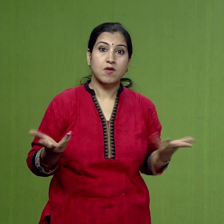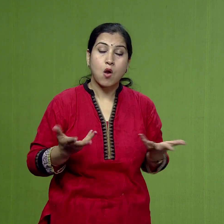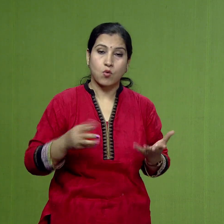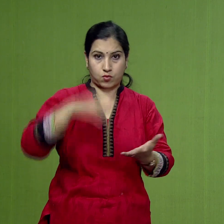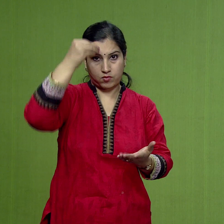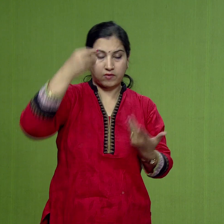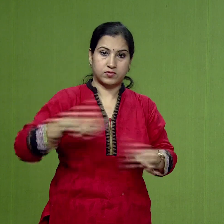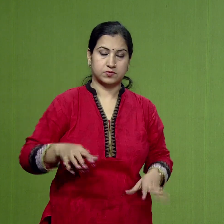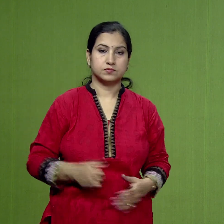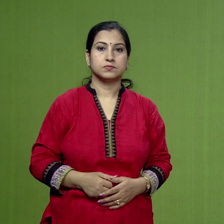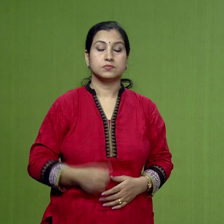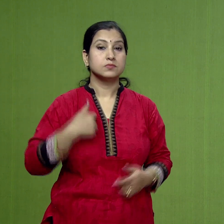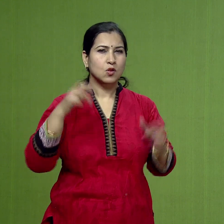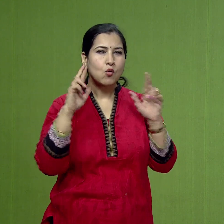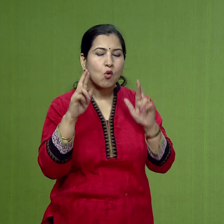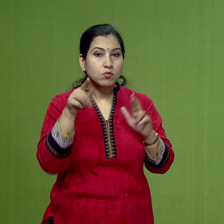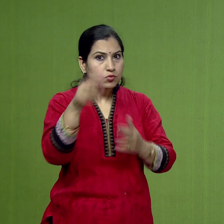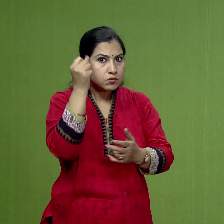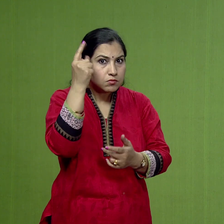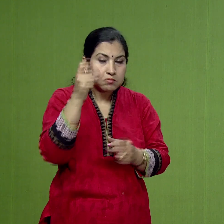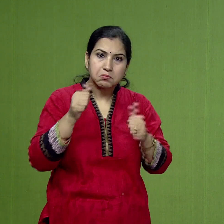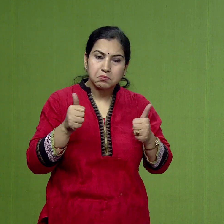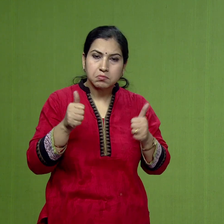I hope you must have understood this topic well.